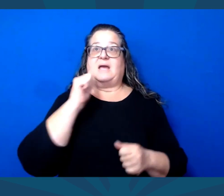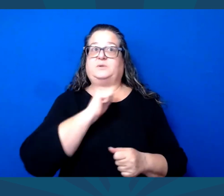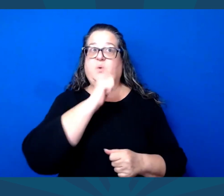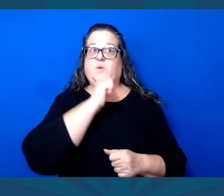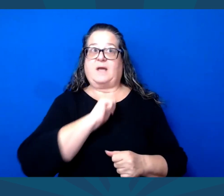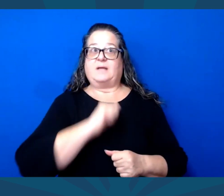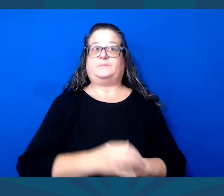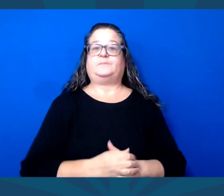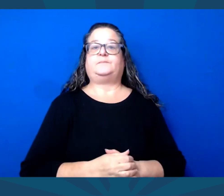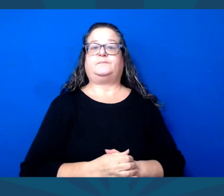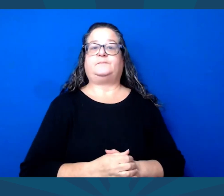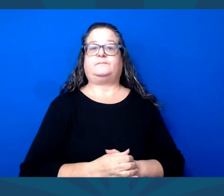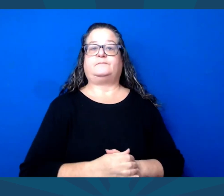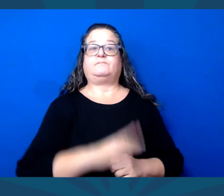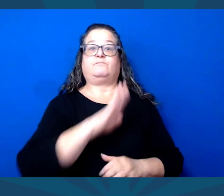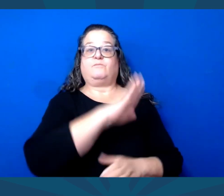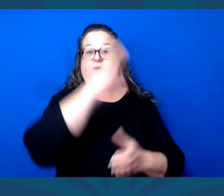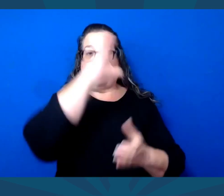jenniferpollock.com.